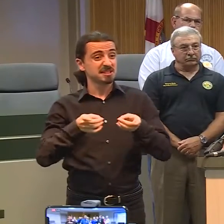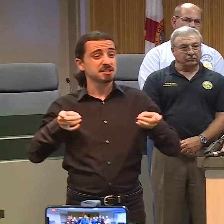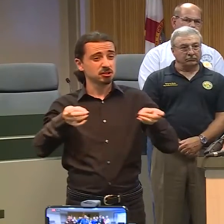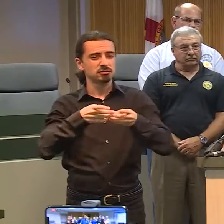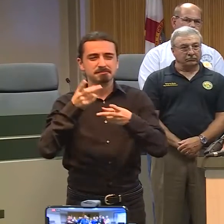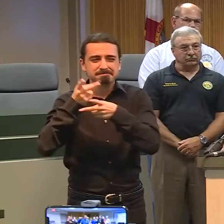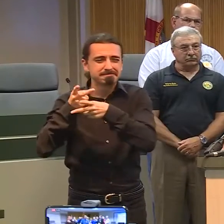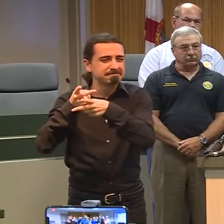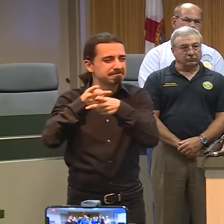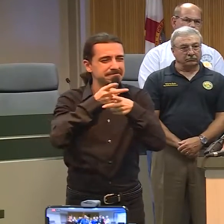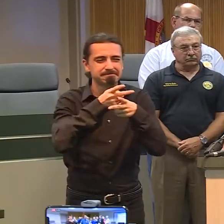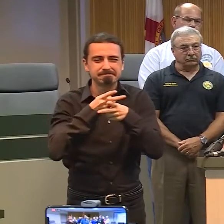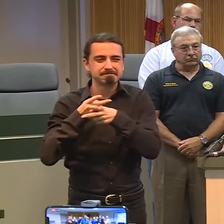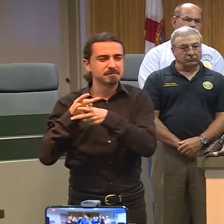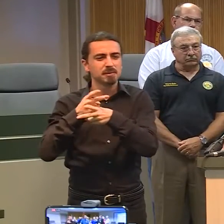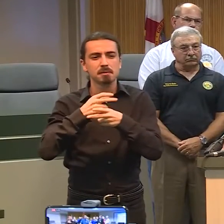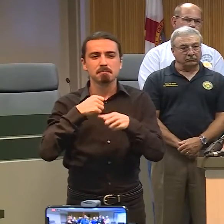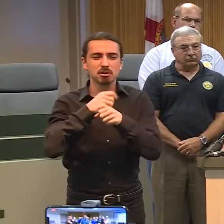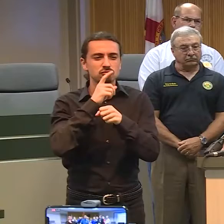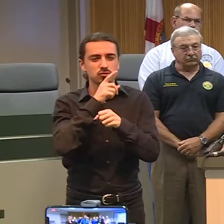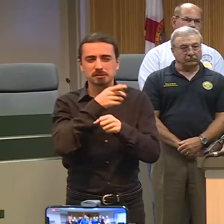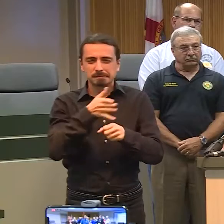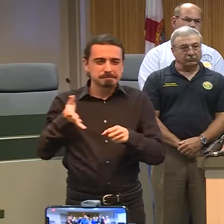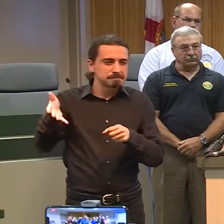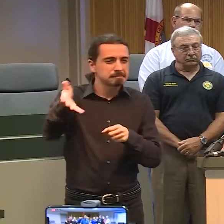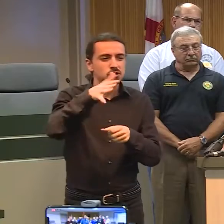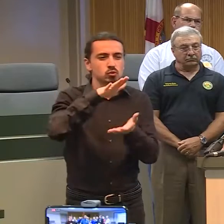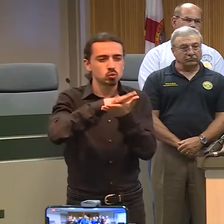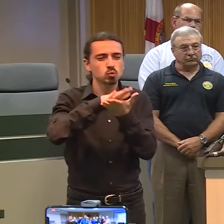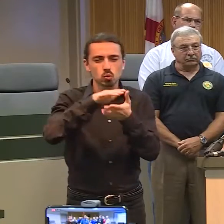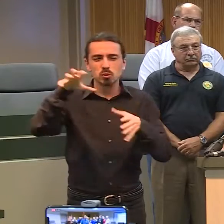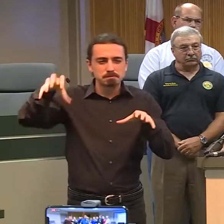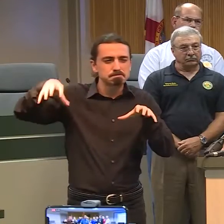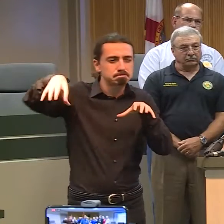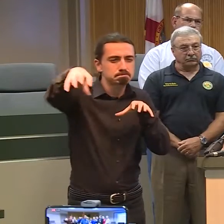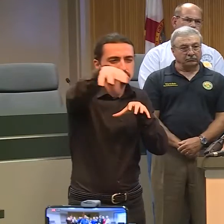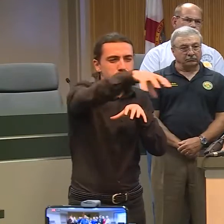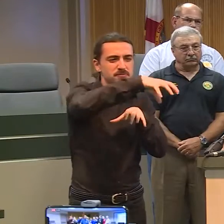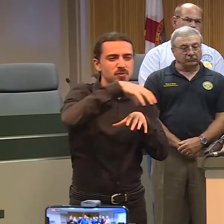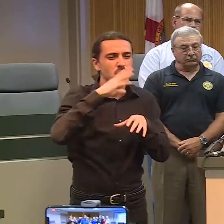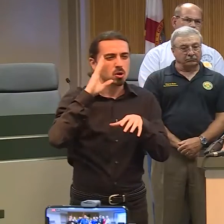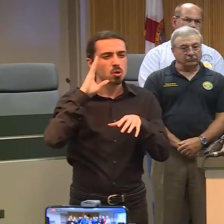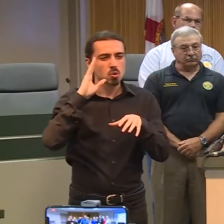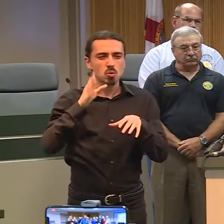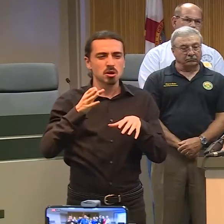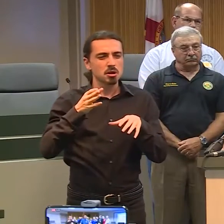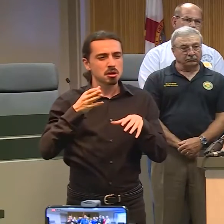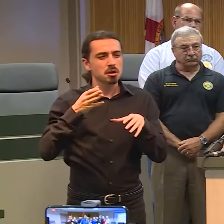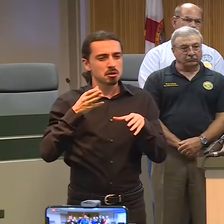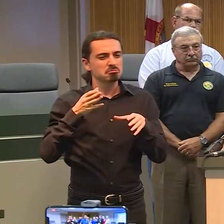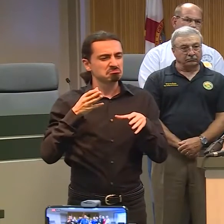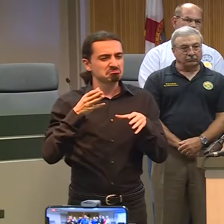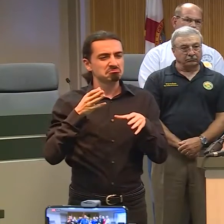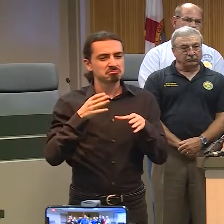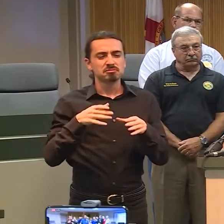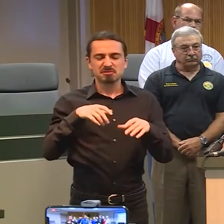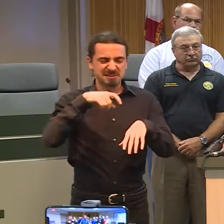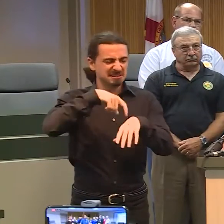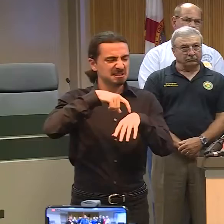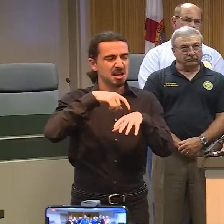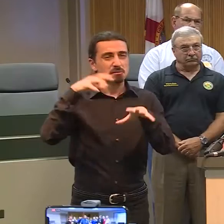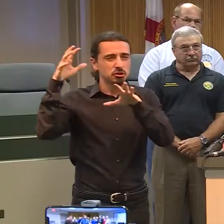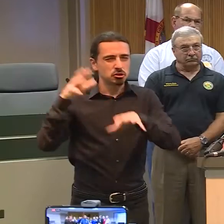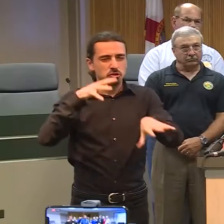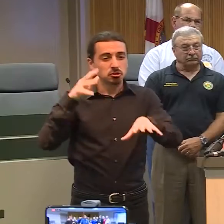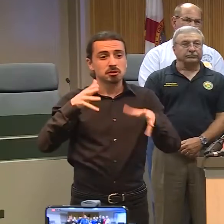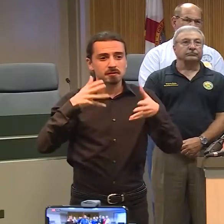prepare every one of our schools, to make sure that the impact is not significant to our structures so that we can return to normalcy as soon as that we can. As